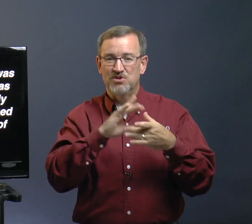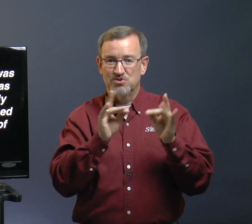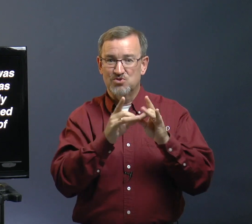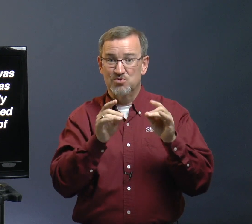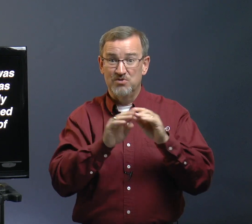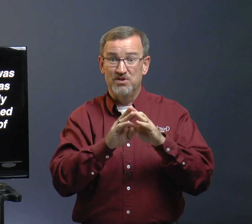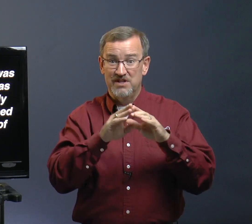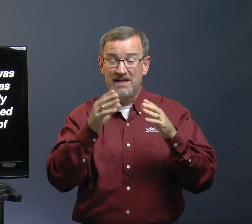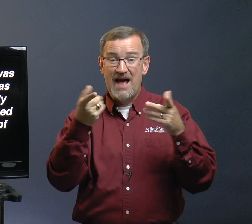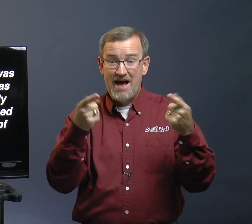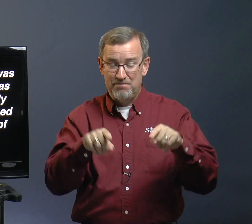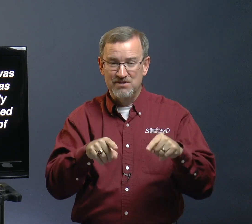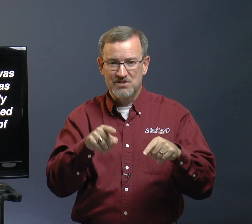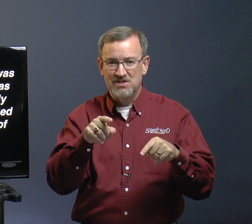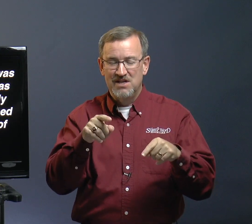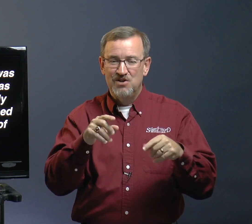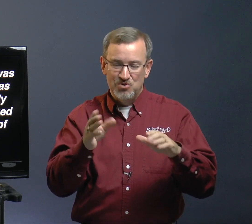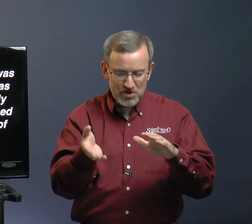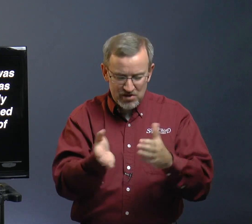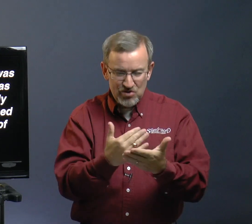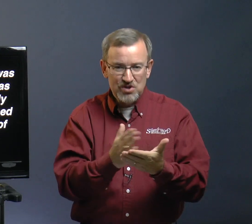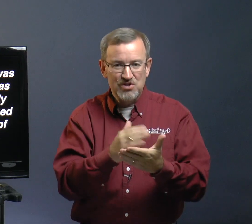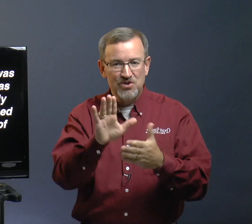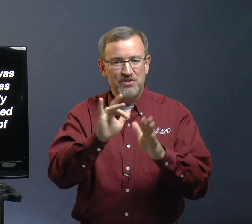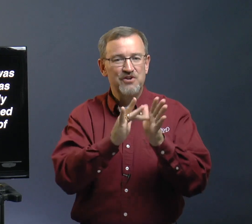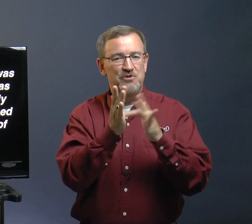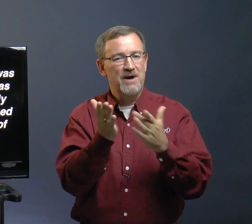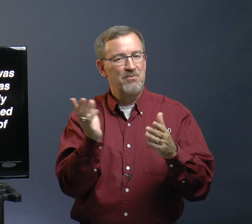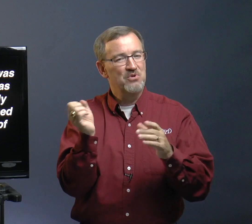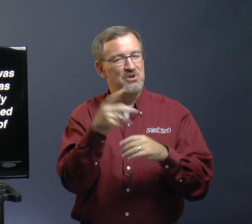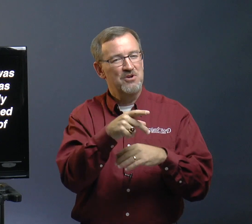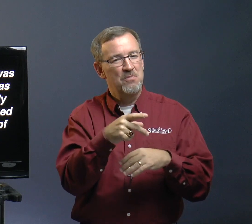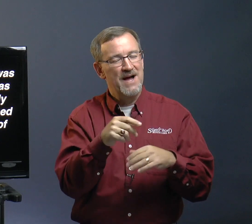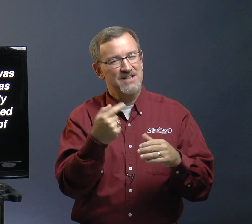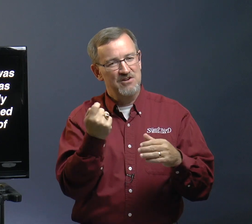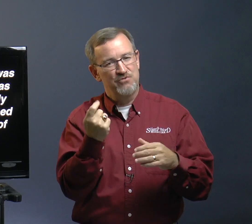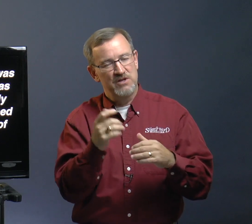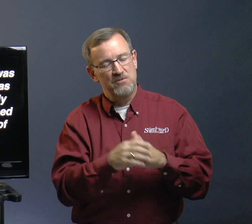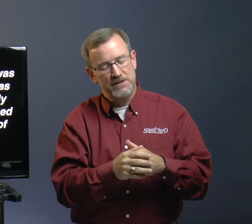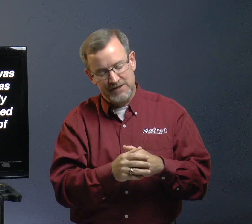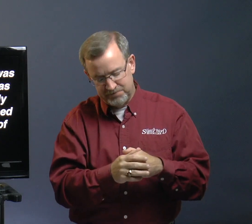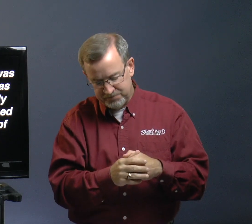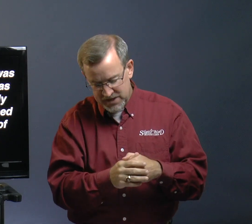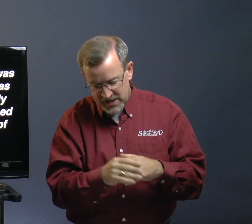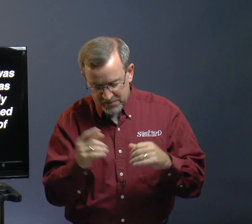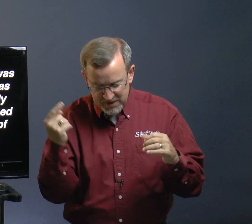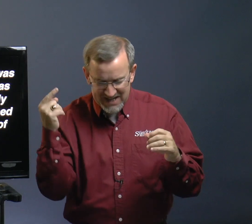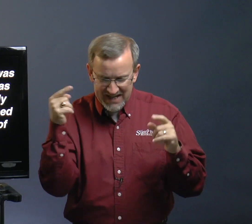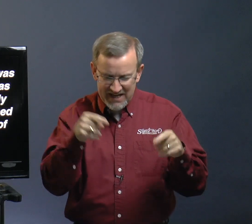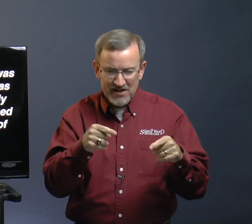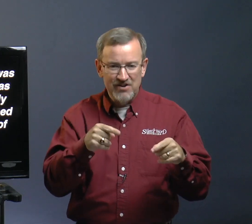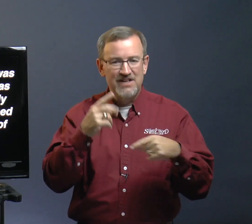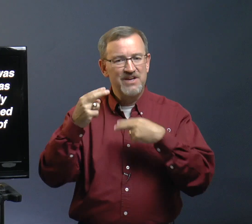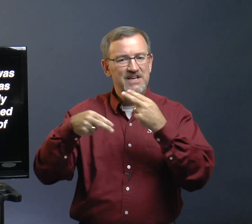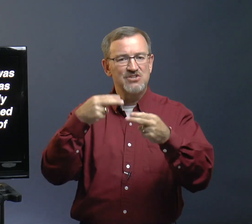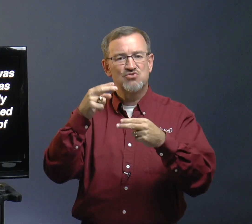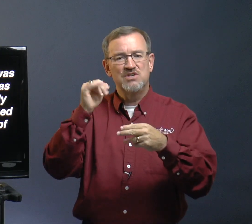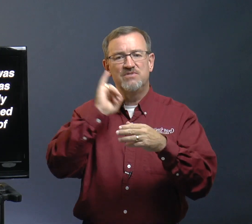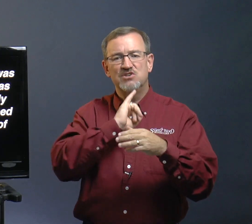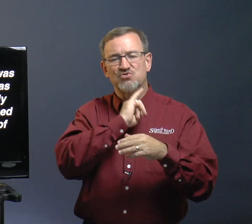the story really happens. And you can turn there in your Bible. We're going to go back there for a little bit. But here in the history of Israel,